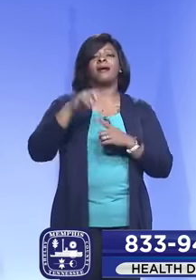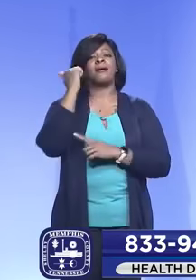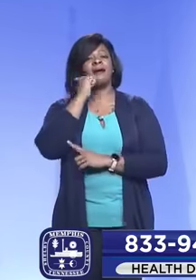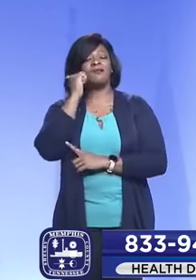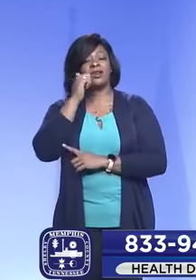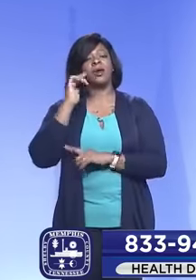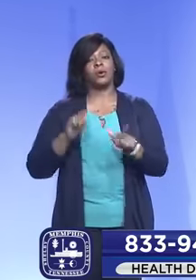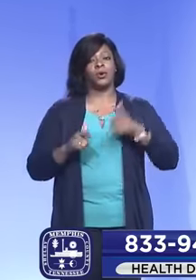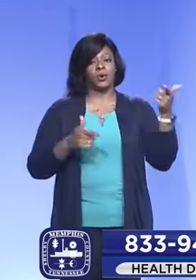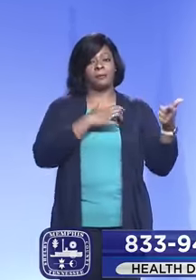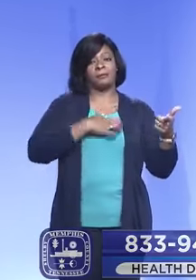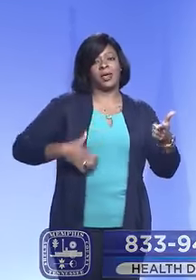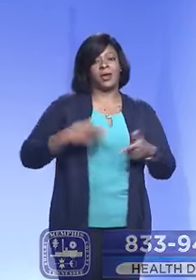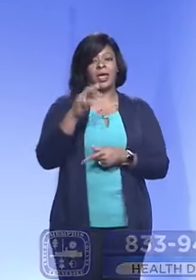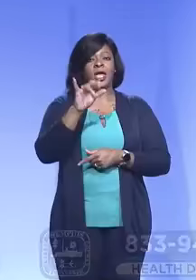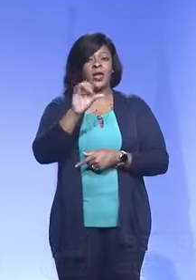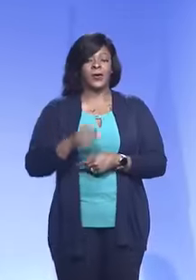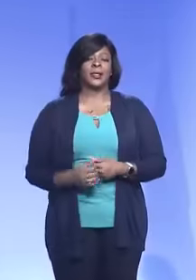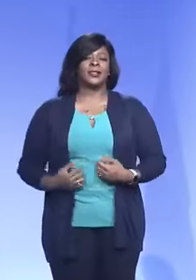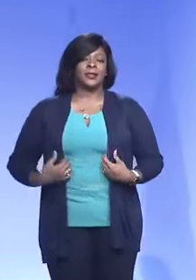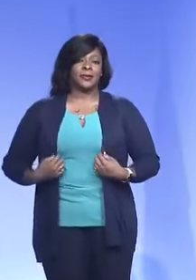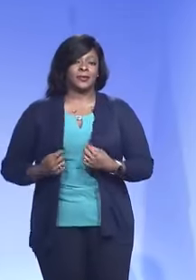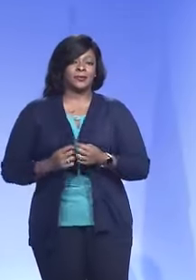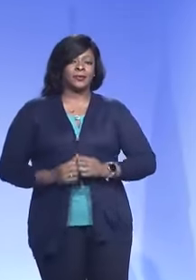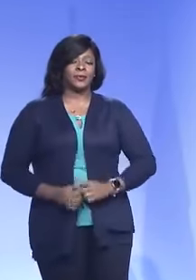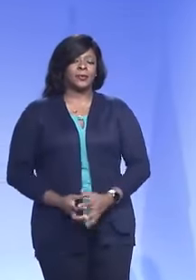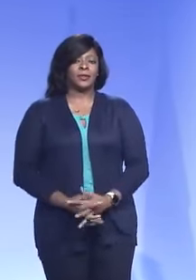I'll turn it over to Mayor Harris.